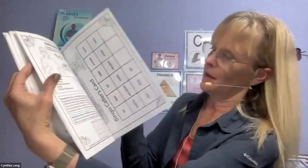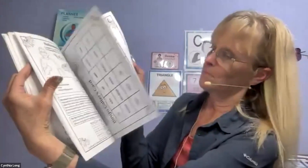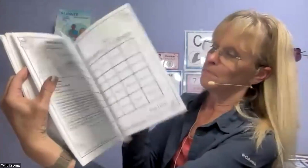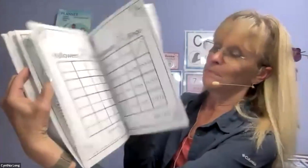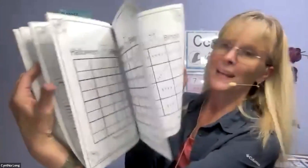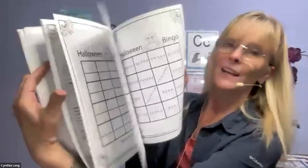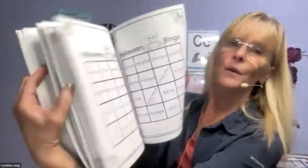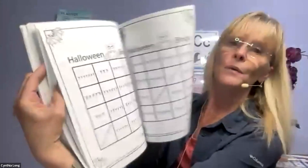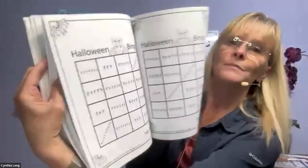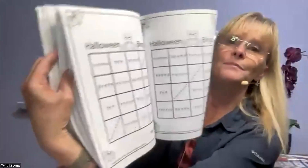And bingo.